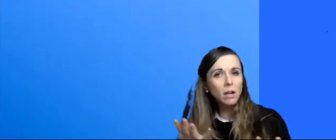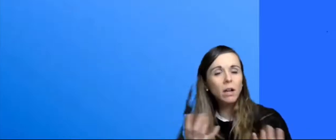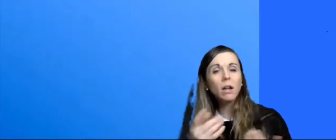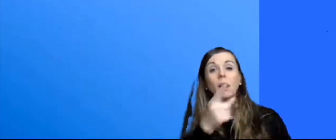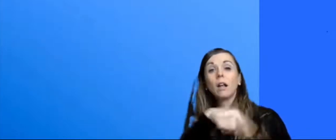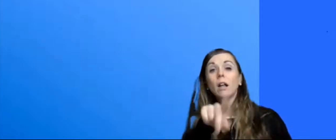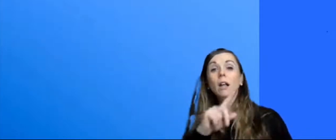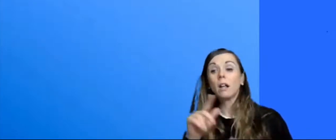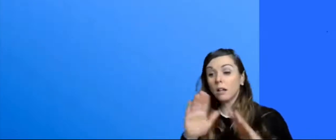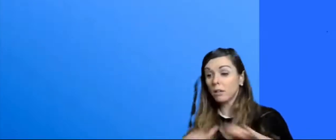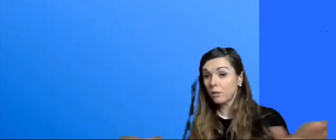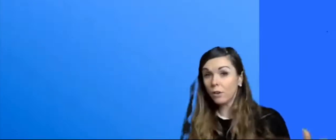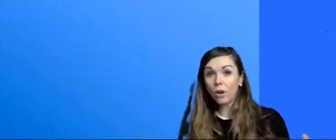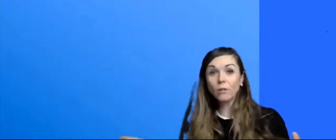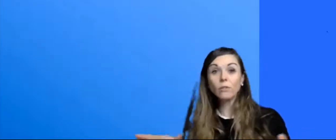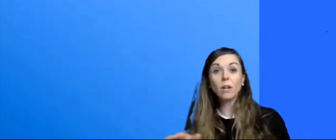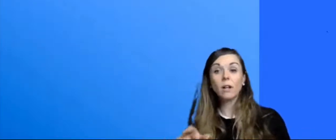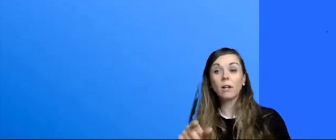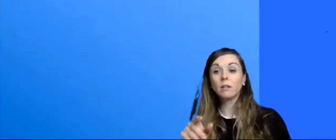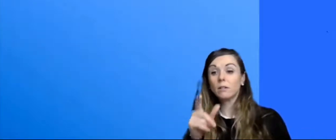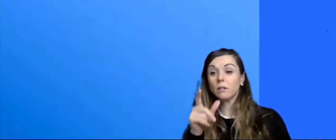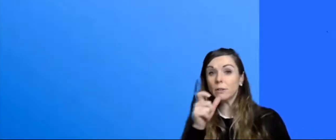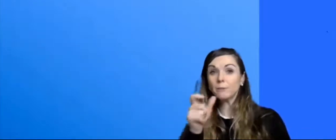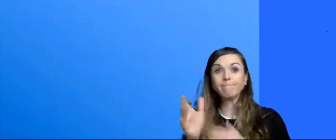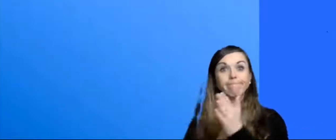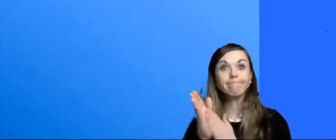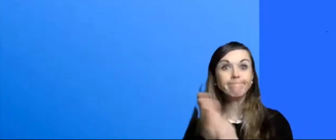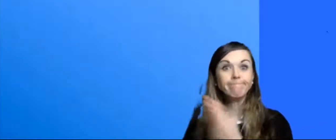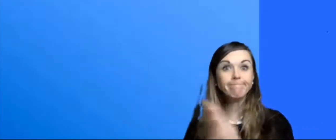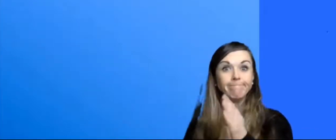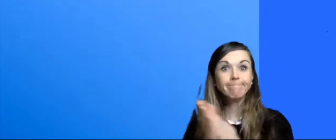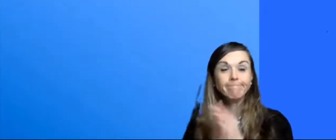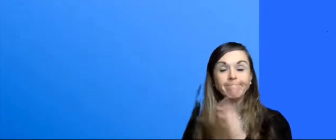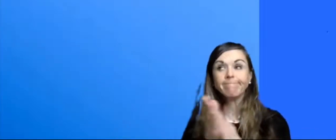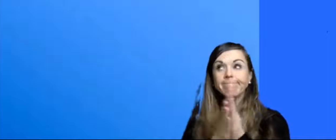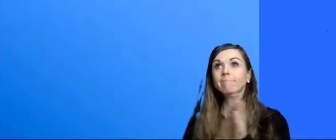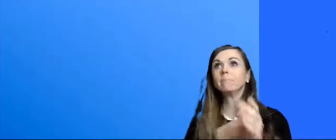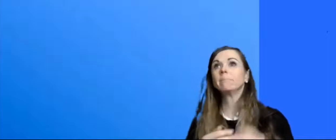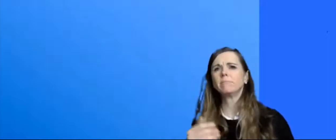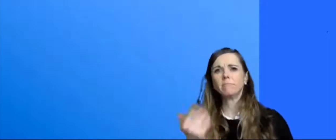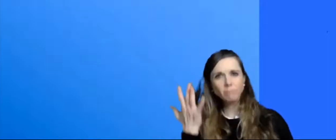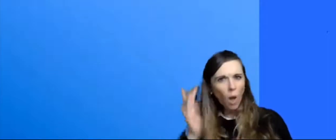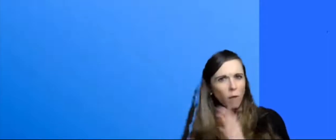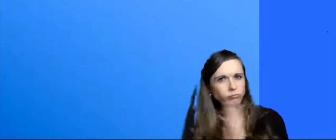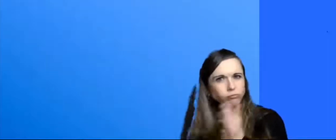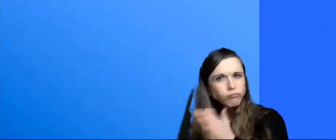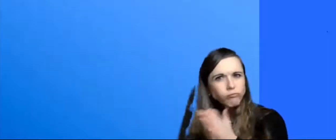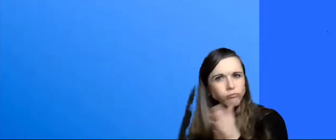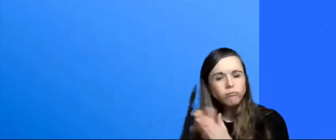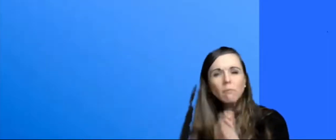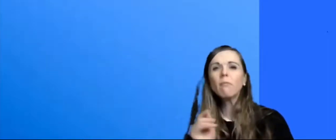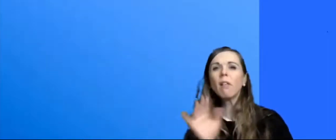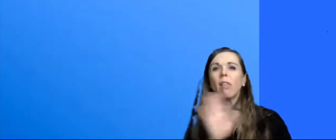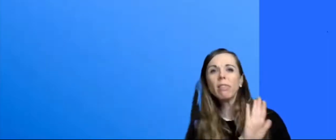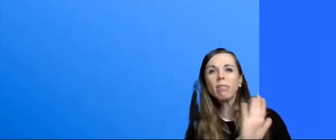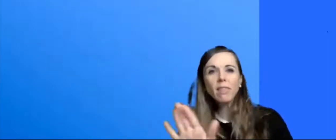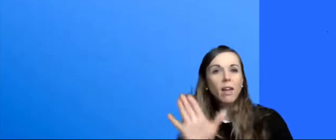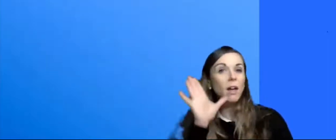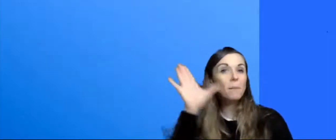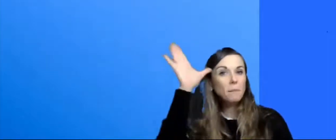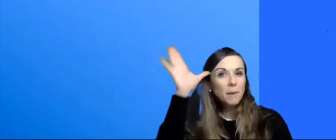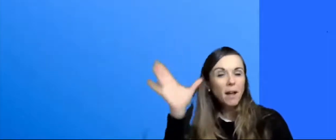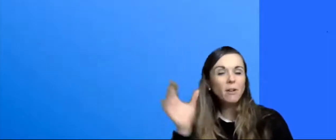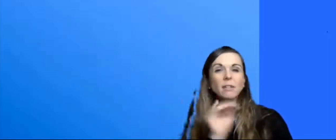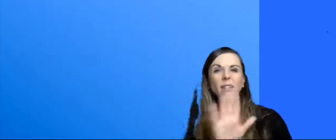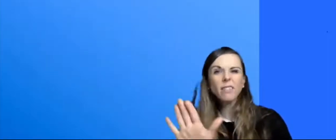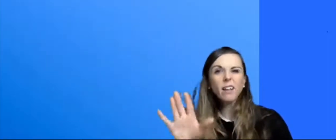deaf and hard of hearing children, this researcher found out that children who are really motivated